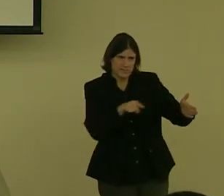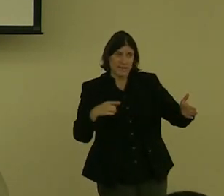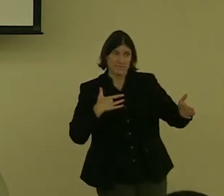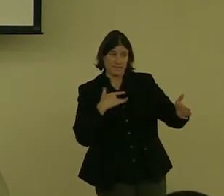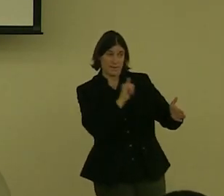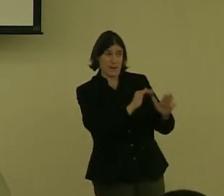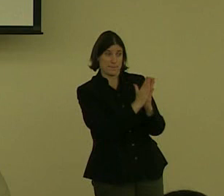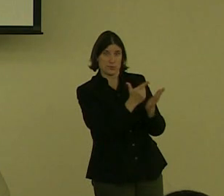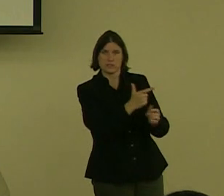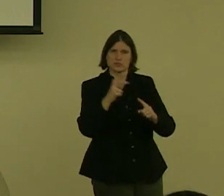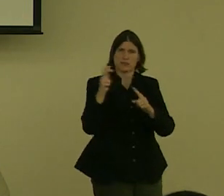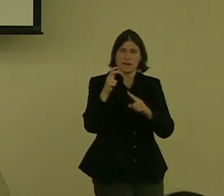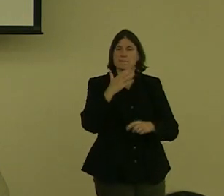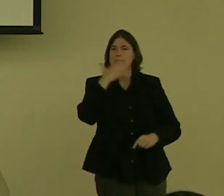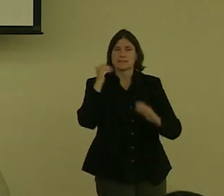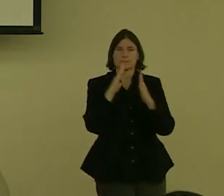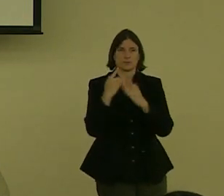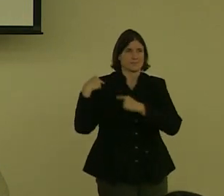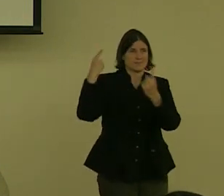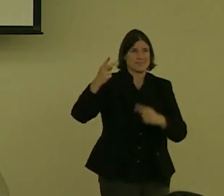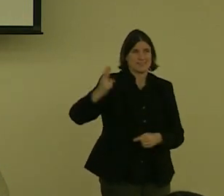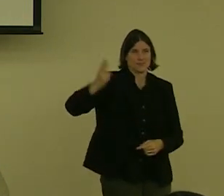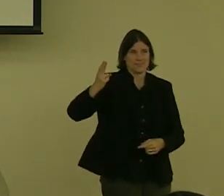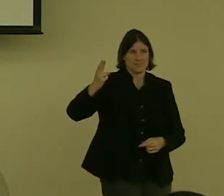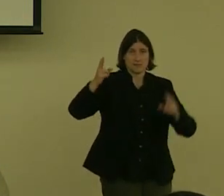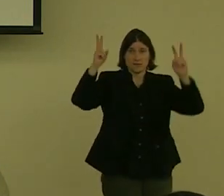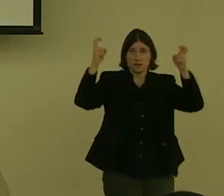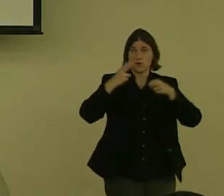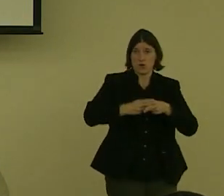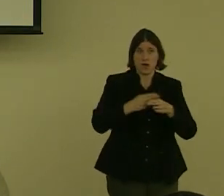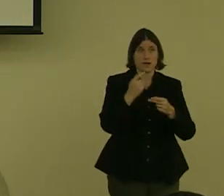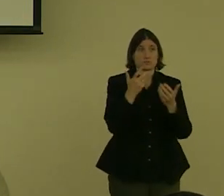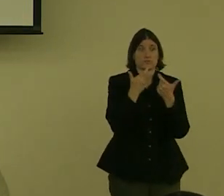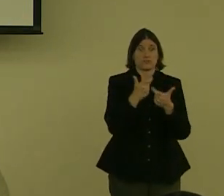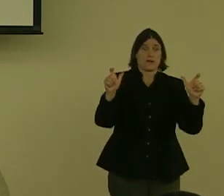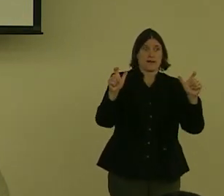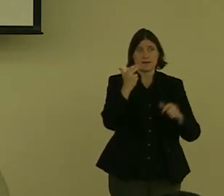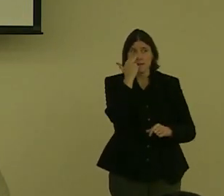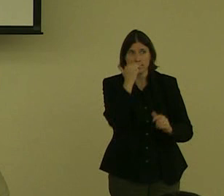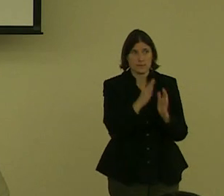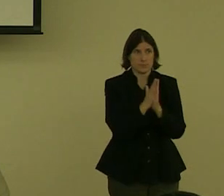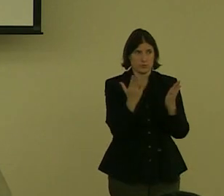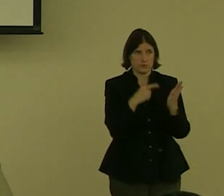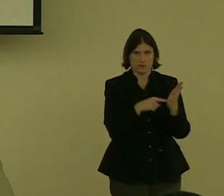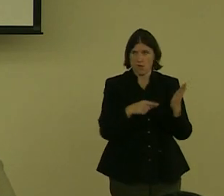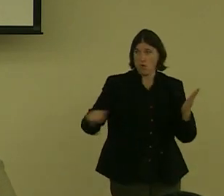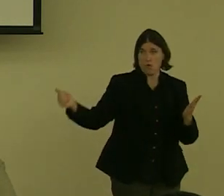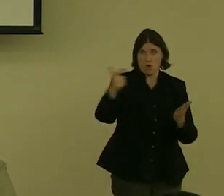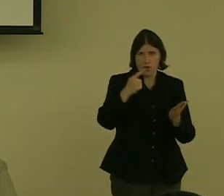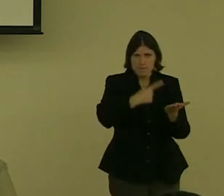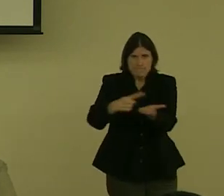chapter, they say, could it be Mouse? Well, here's why it could be Mouse, but here's why it might not be. Could it be Rob Liefeld's